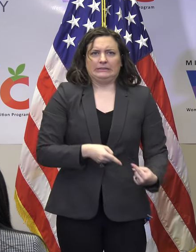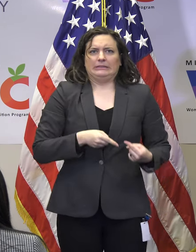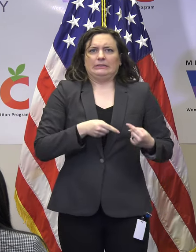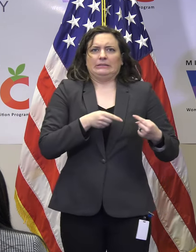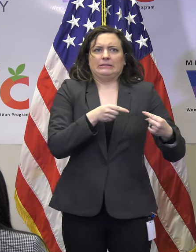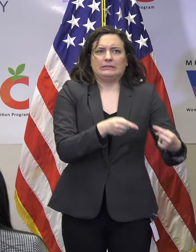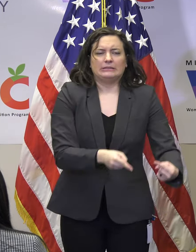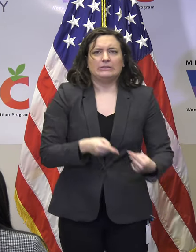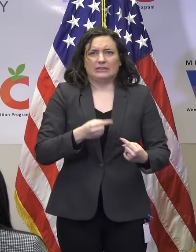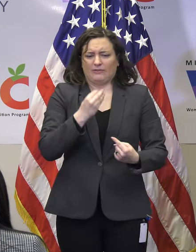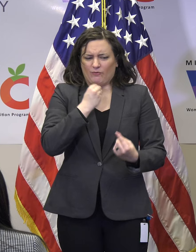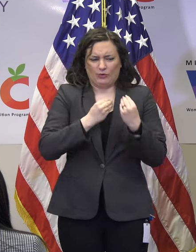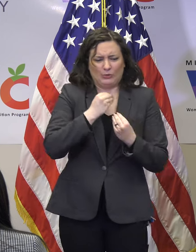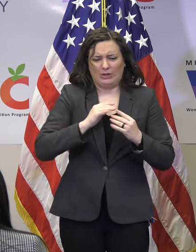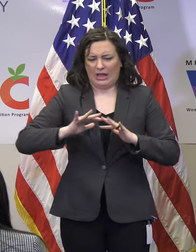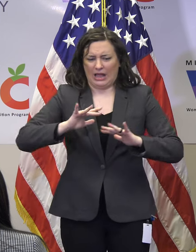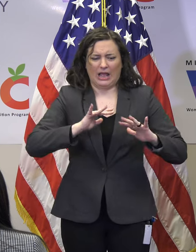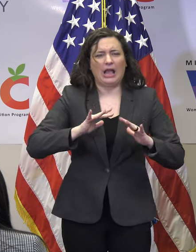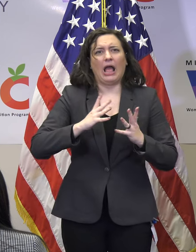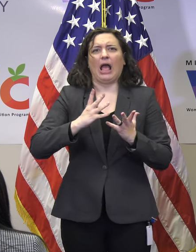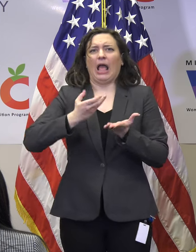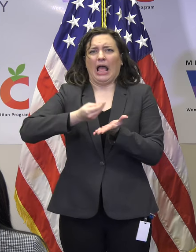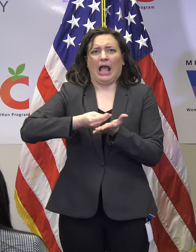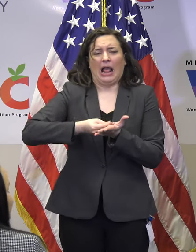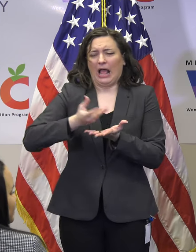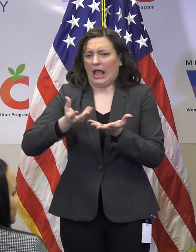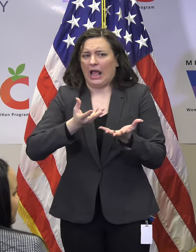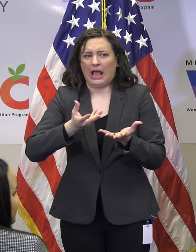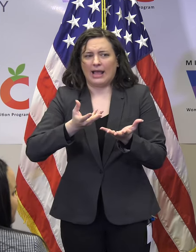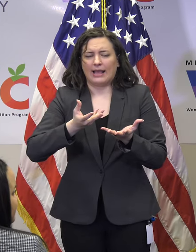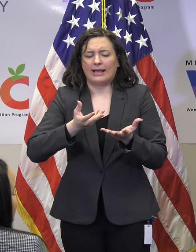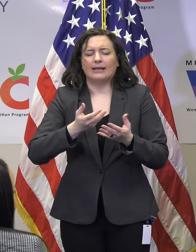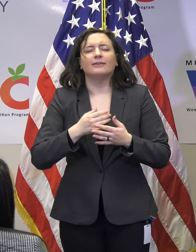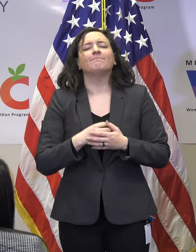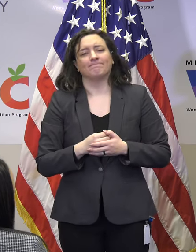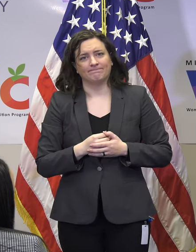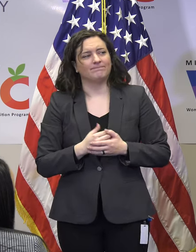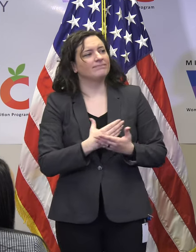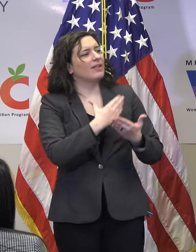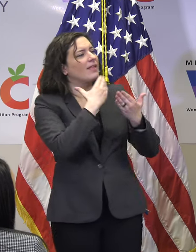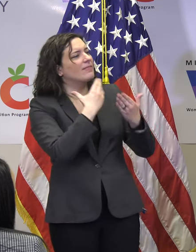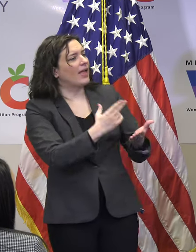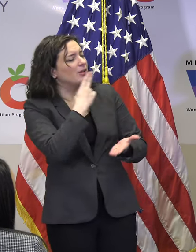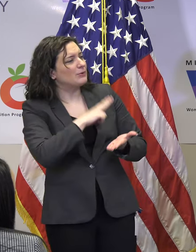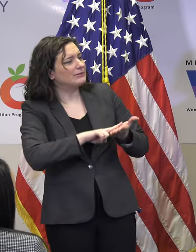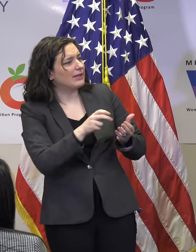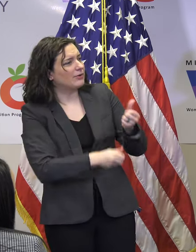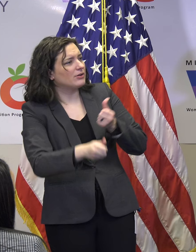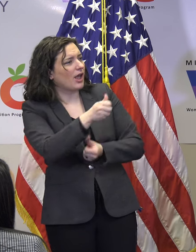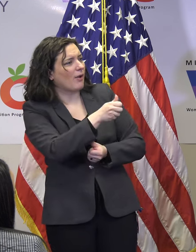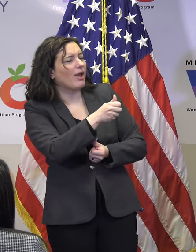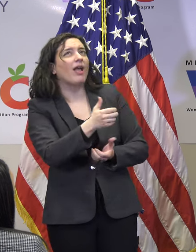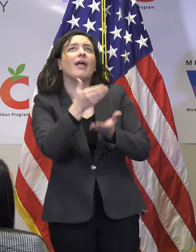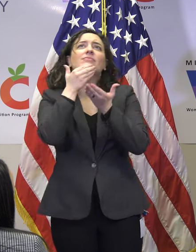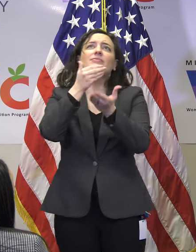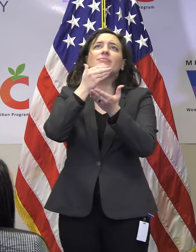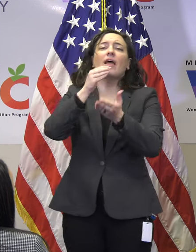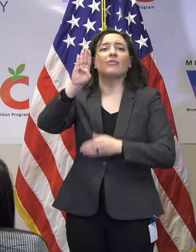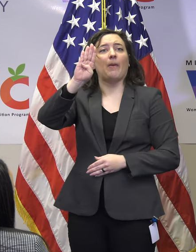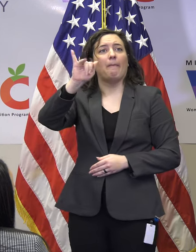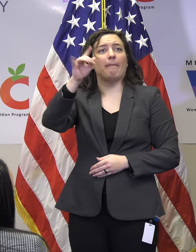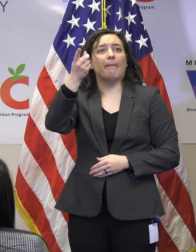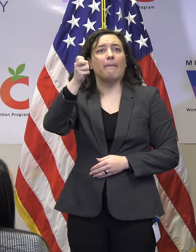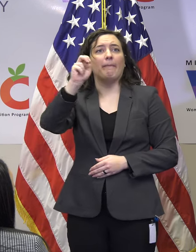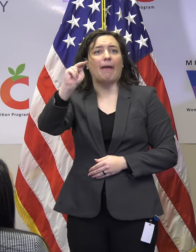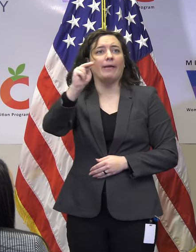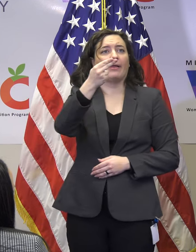hardship. I want to thank you, Secretary, for coming here and the Biden-Harris administration and members